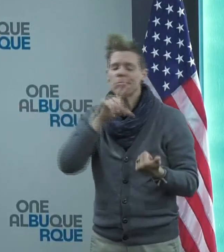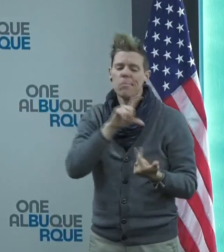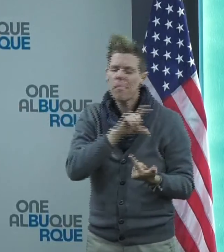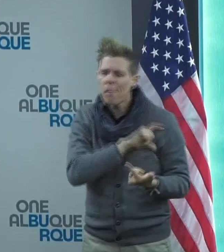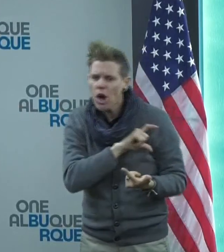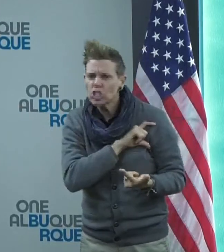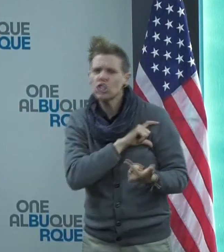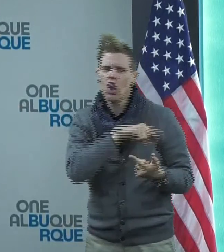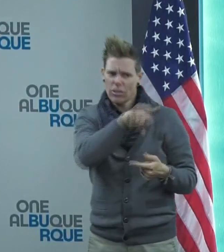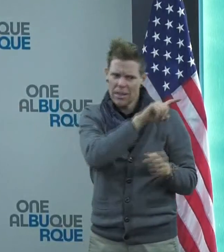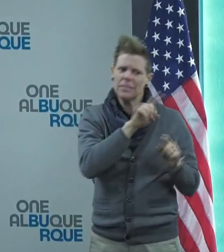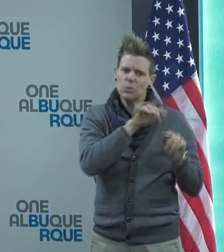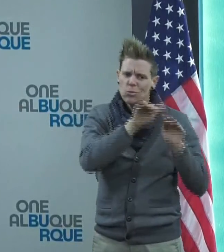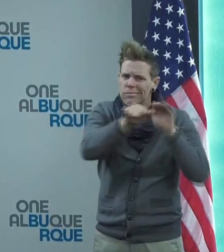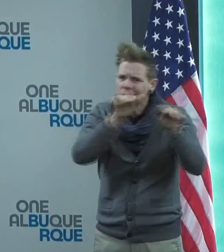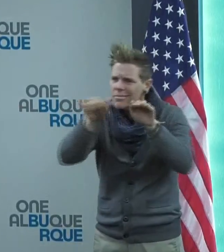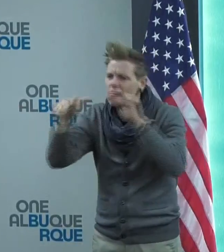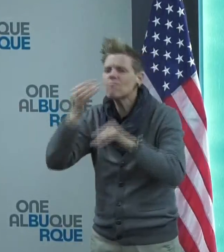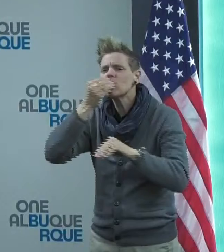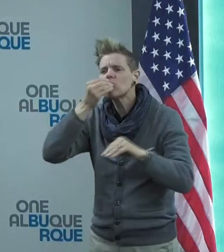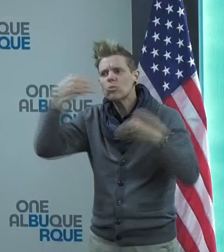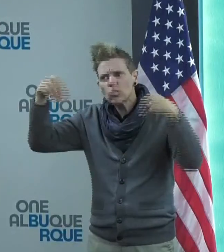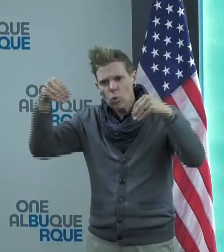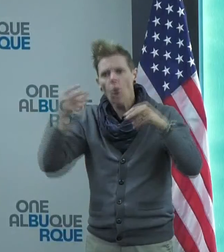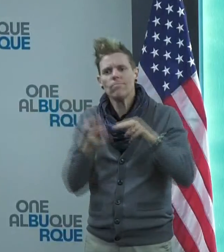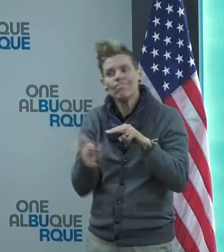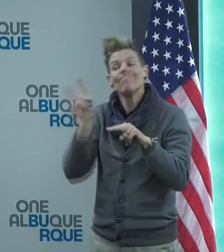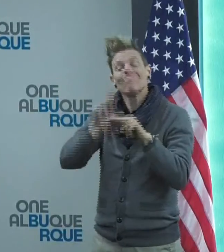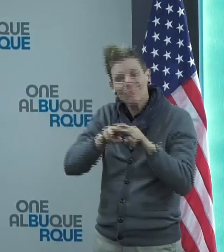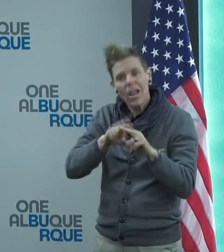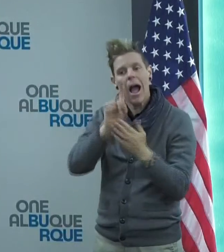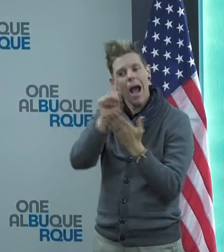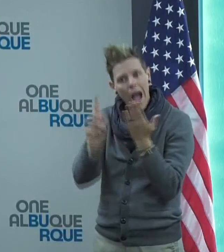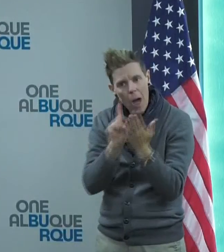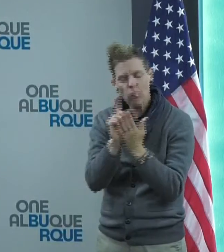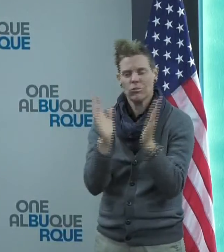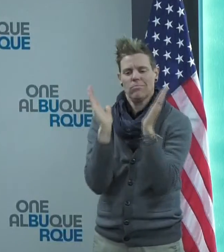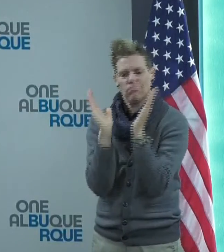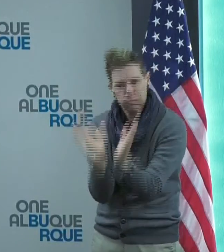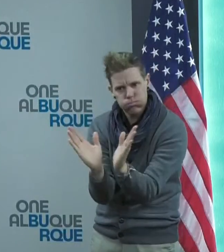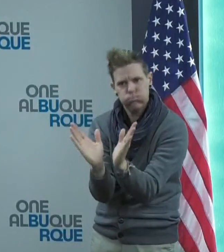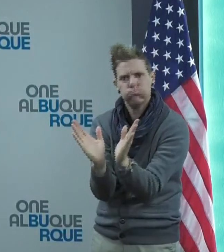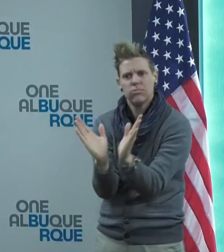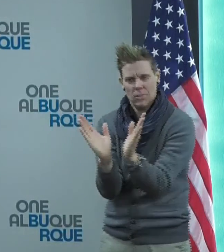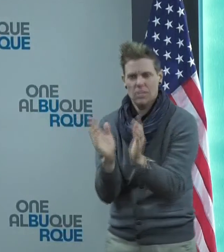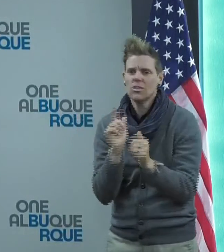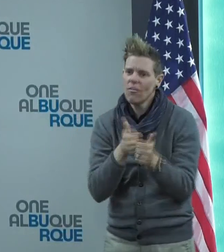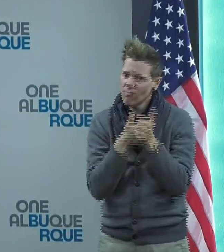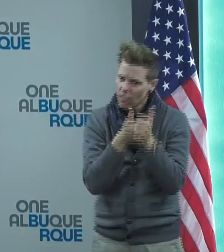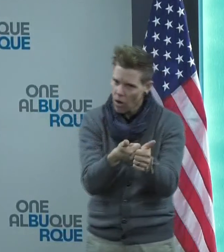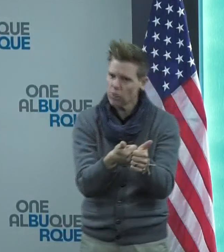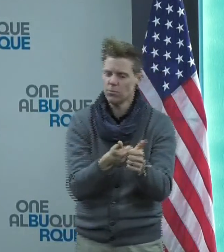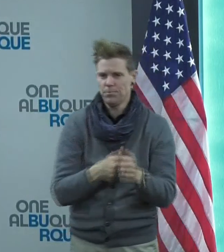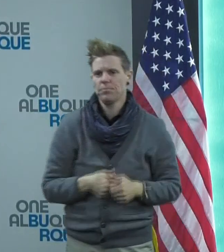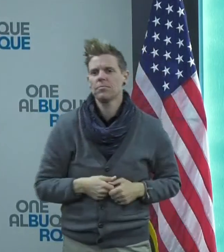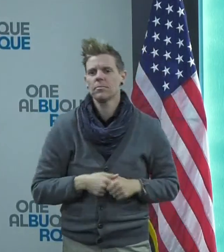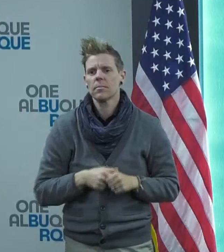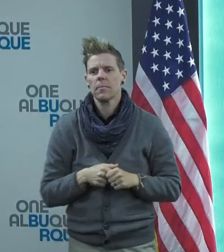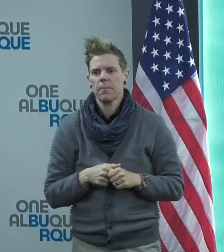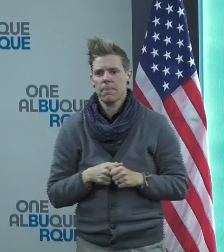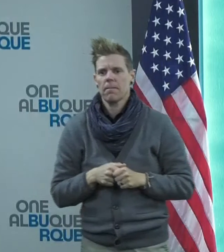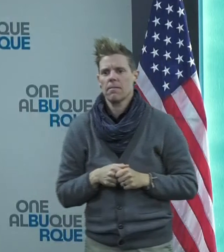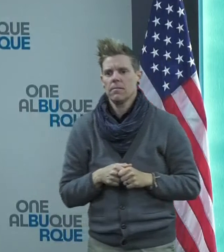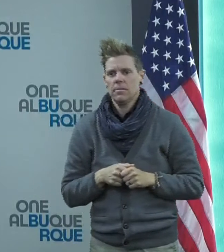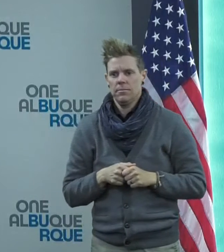our outreach to retail businesses to remind them that under the emergency order, they're supposed to offer designated hours to seniors and people